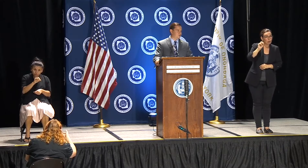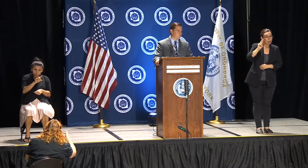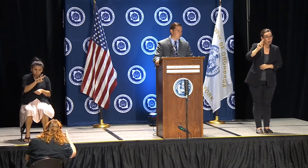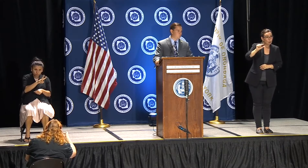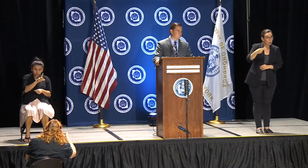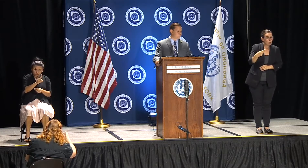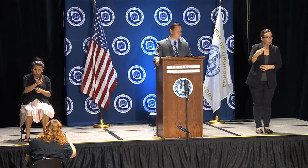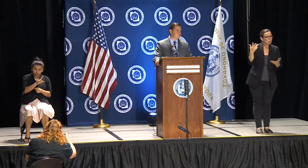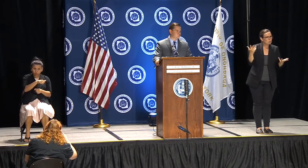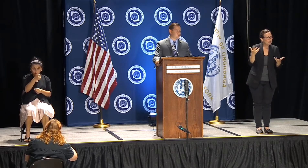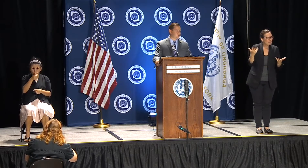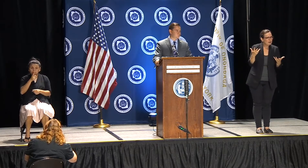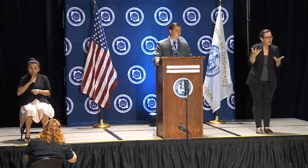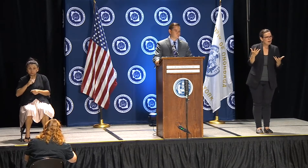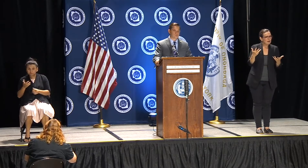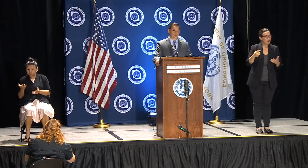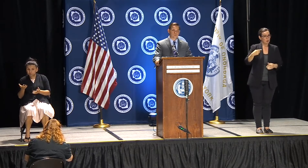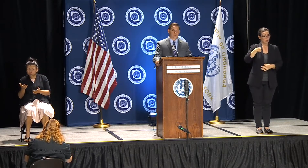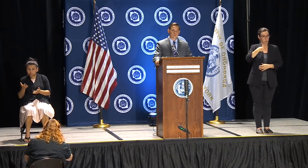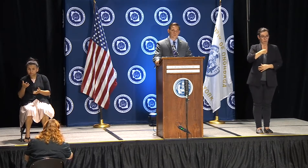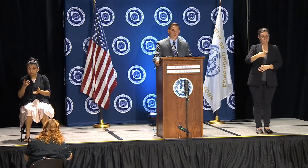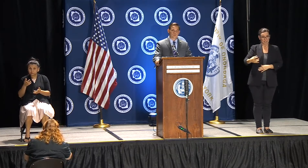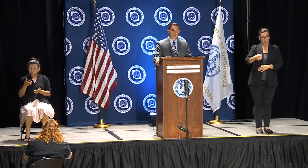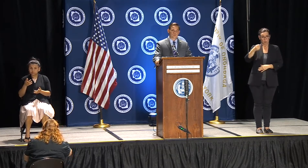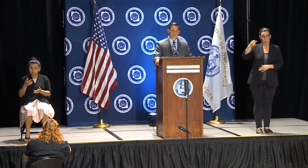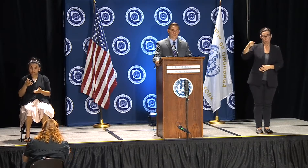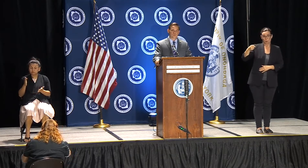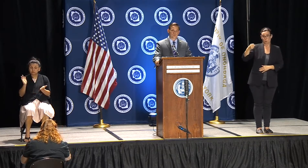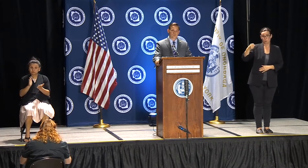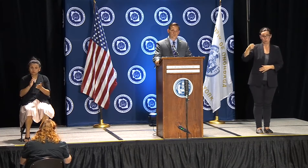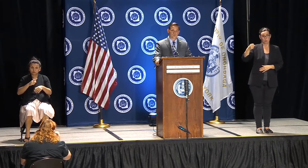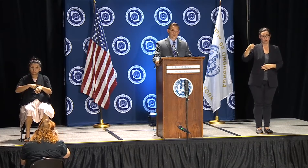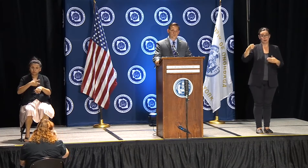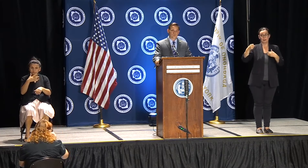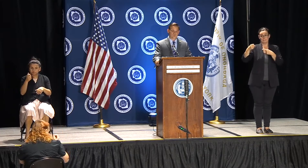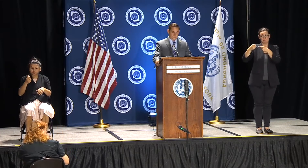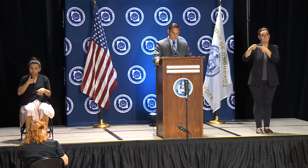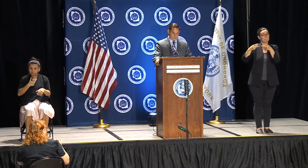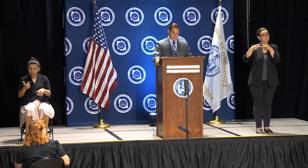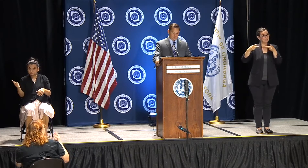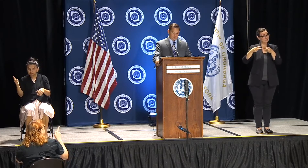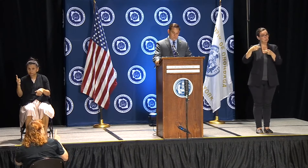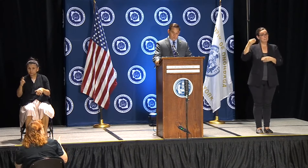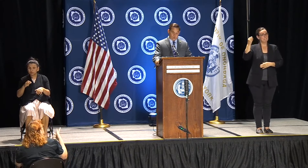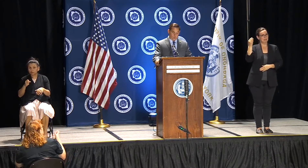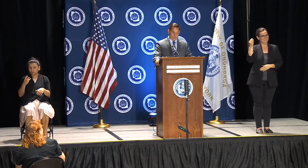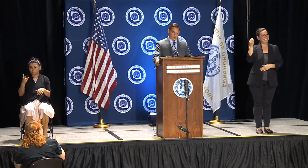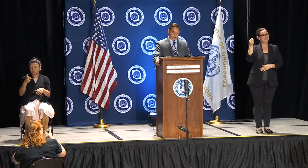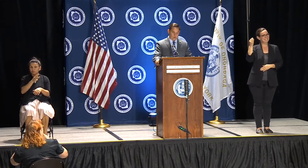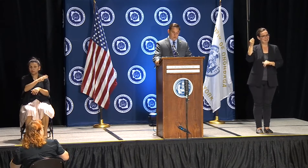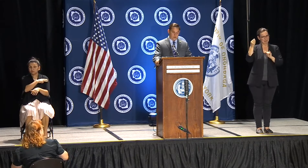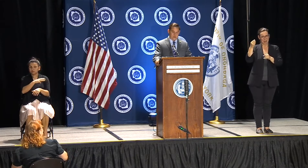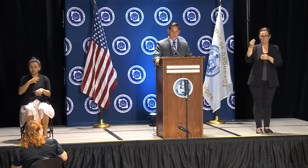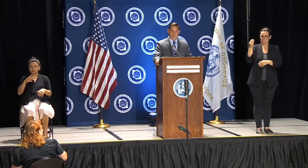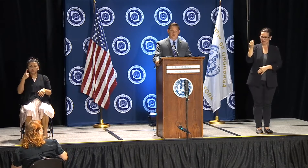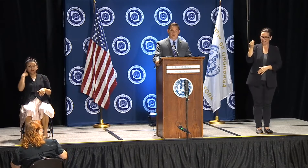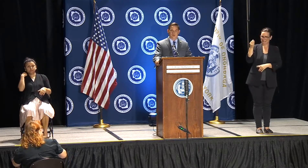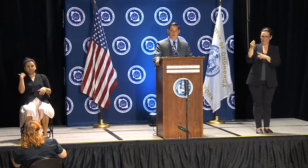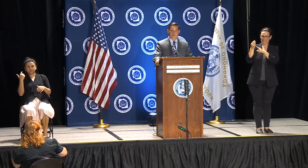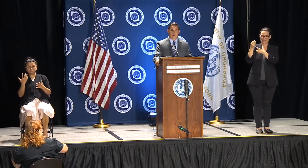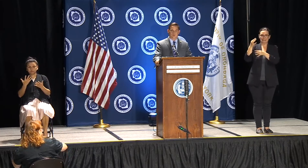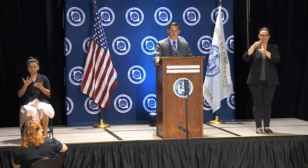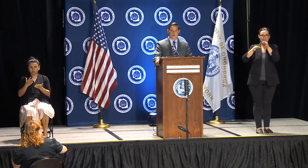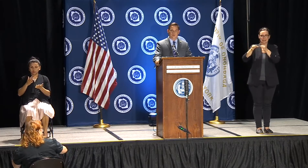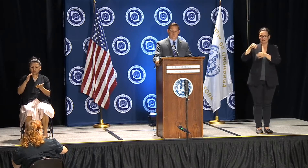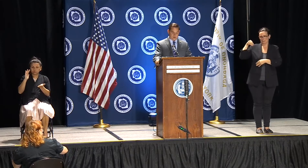at layoffs more. How much participation ideally would be for you guys? We're going to need